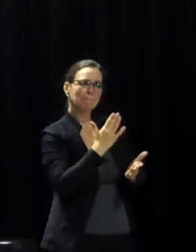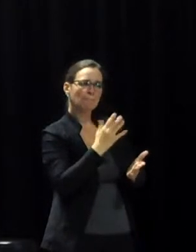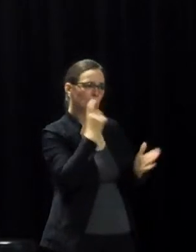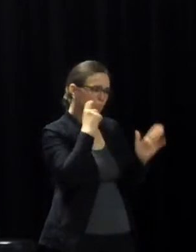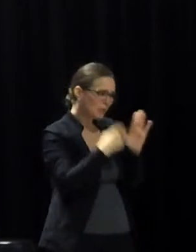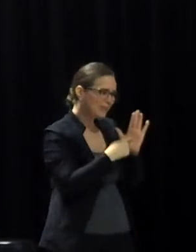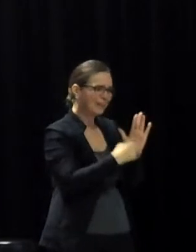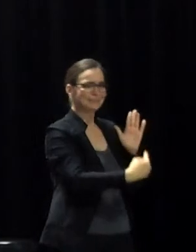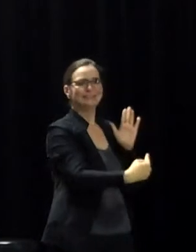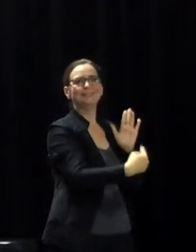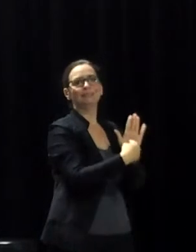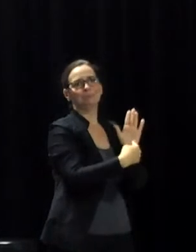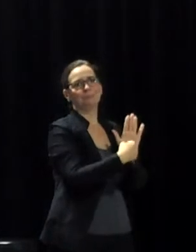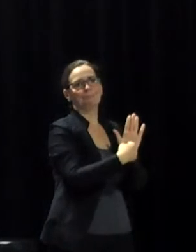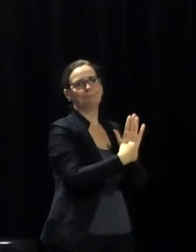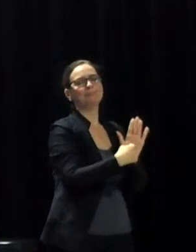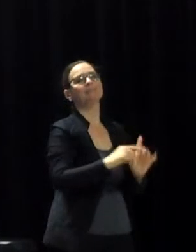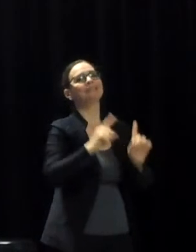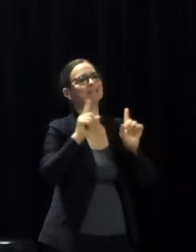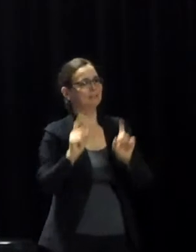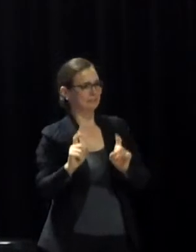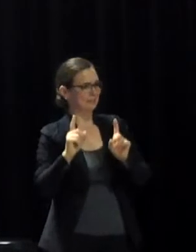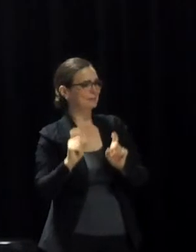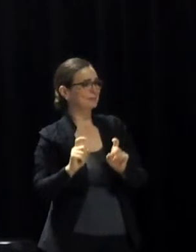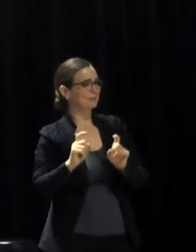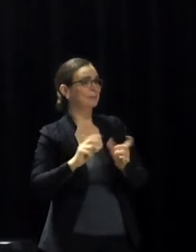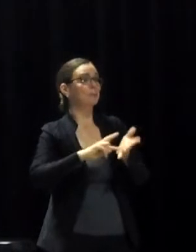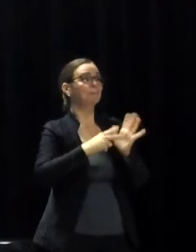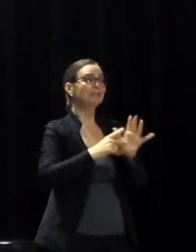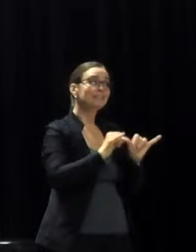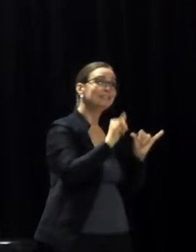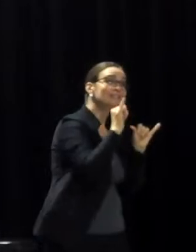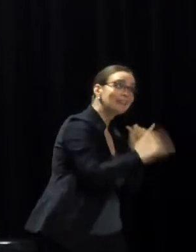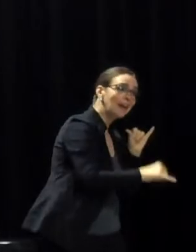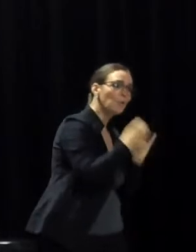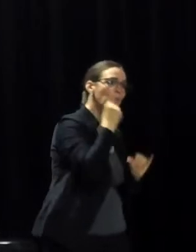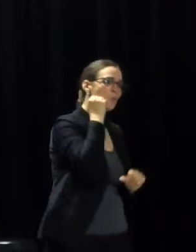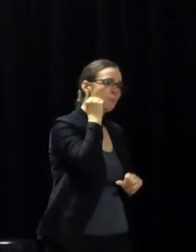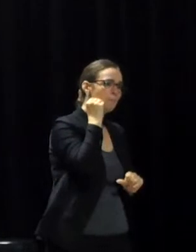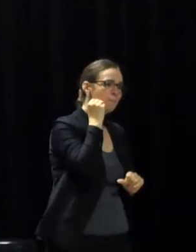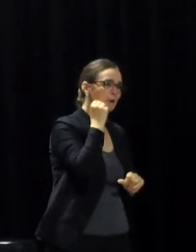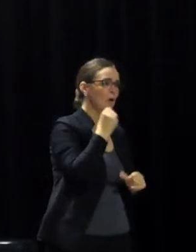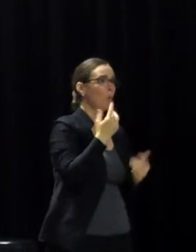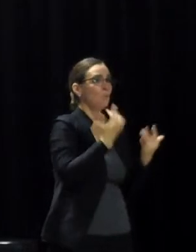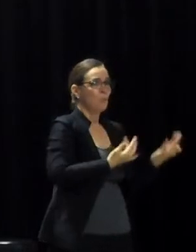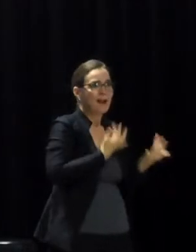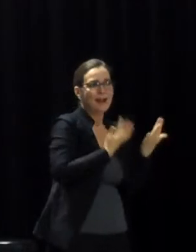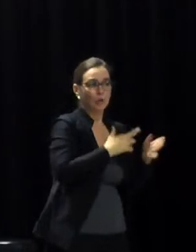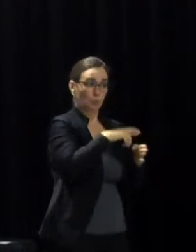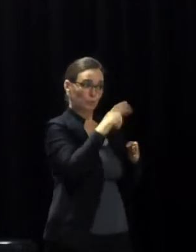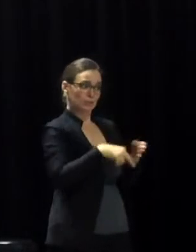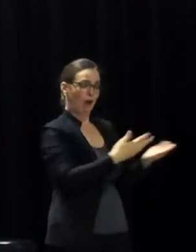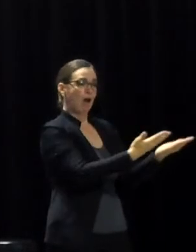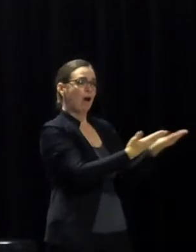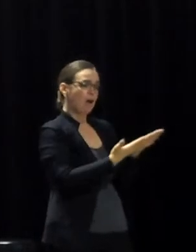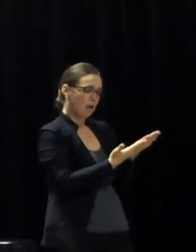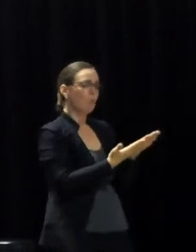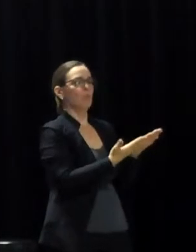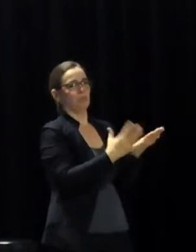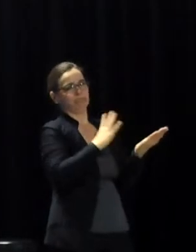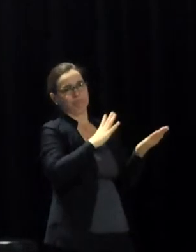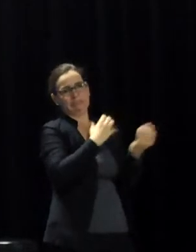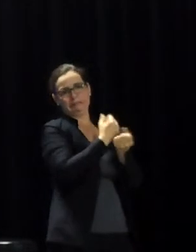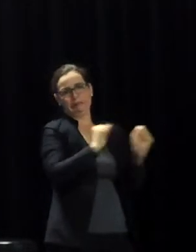symptoms, and therefore staying home until you know the results to further stop and box in